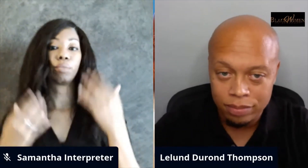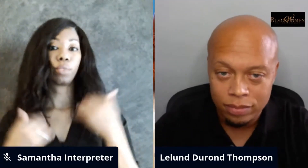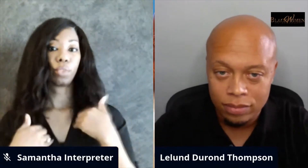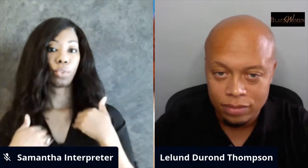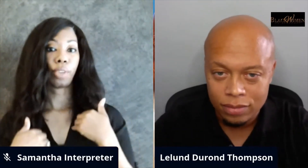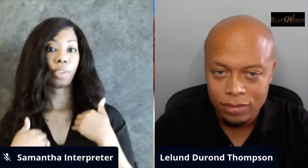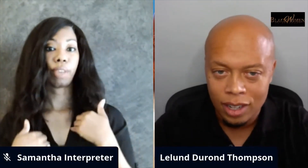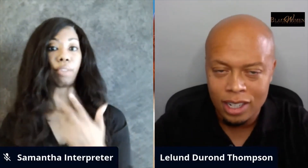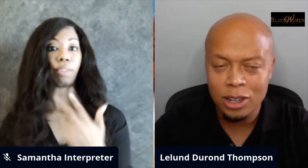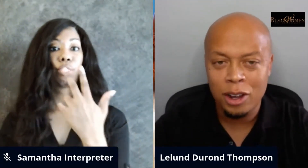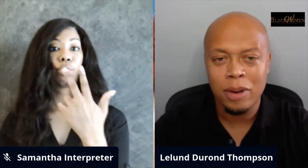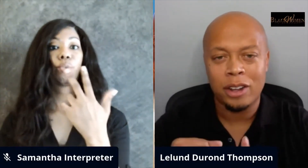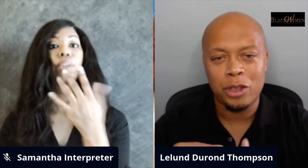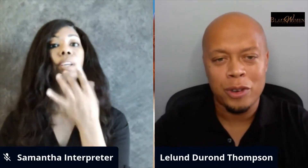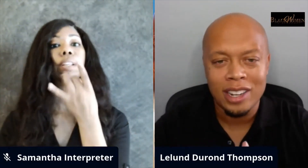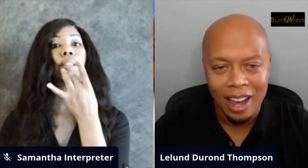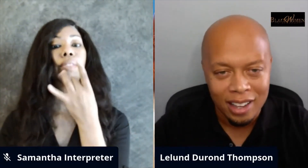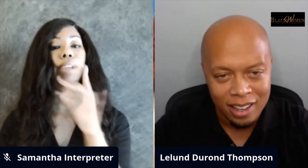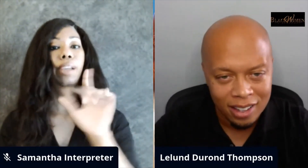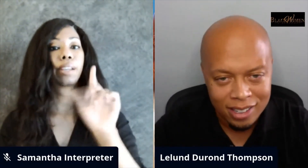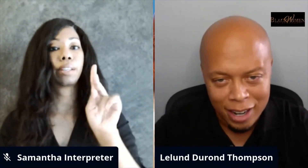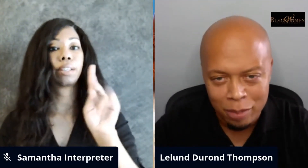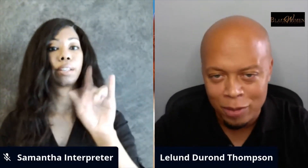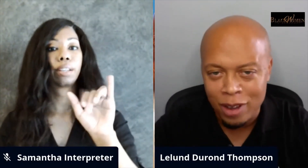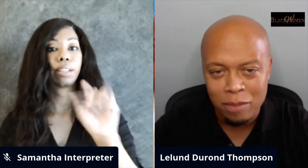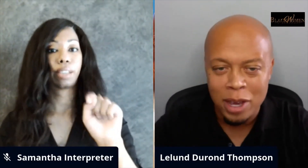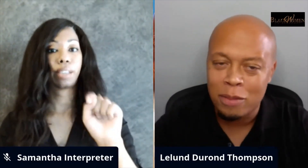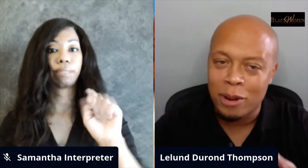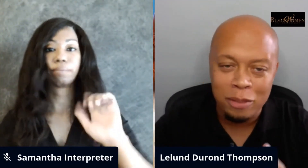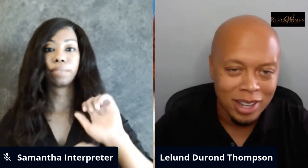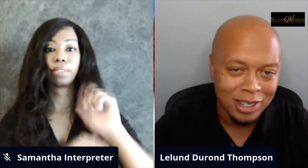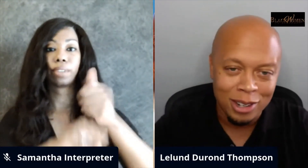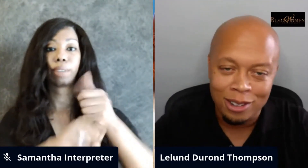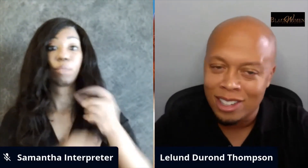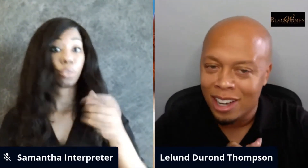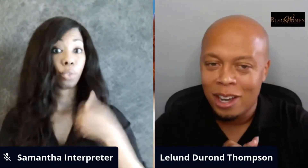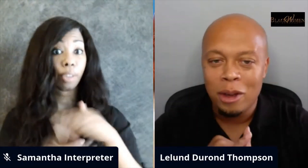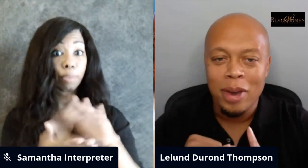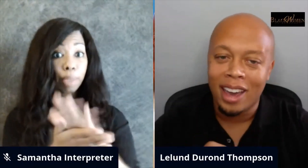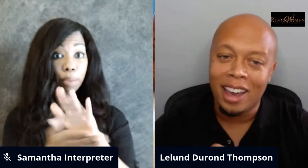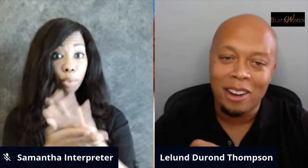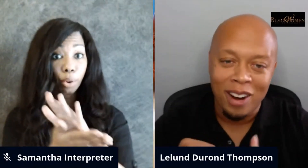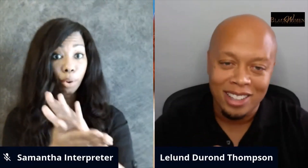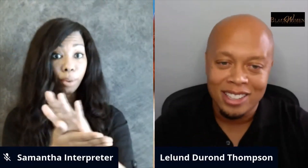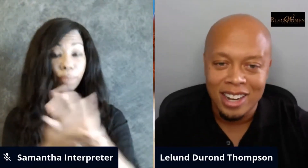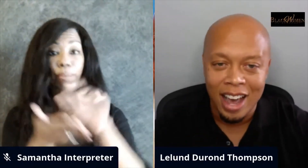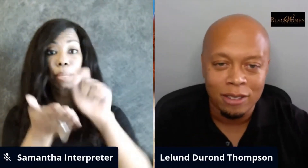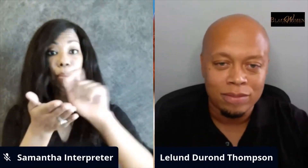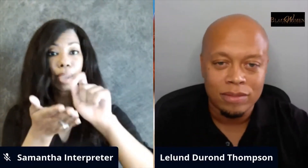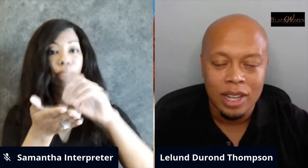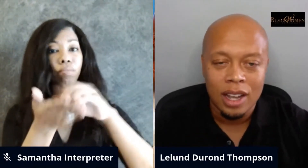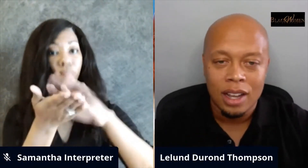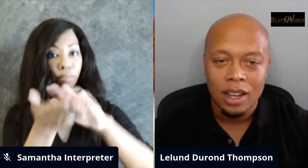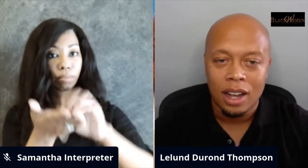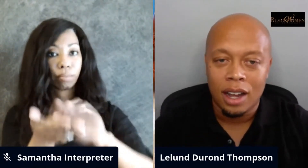up. Let's talk about a 3-light kit setup. If you have paper, pencil, pen, write this